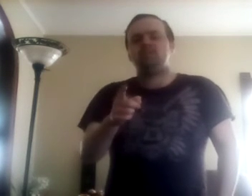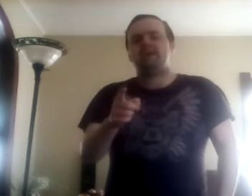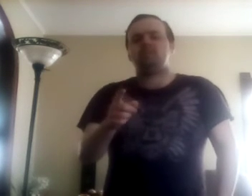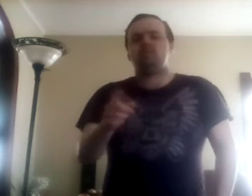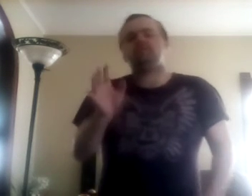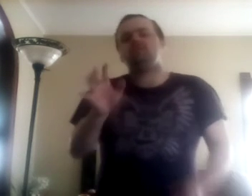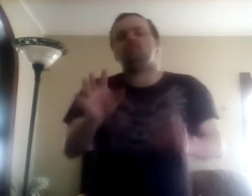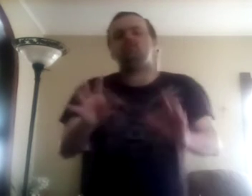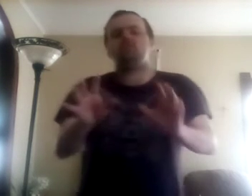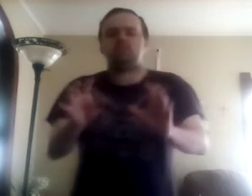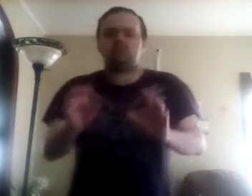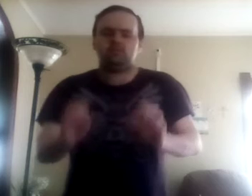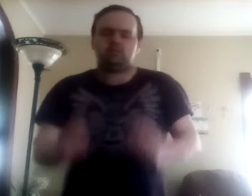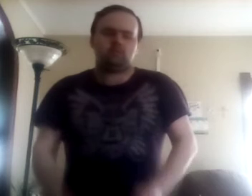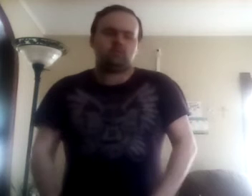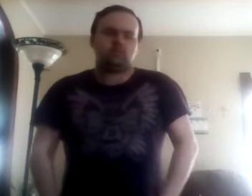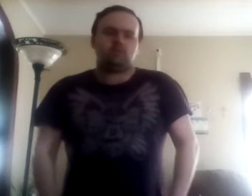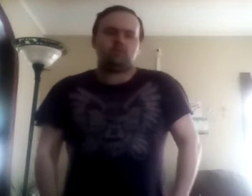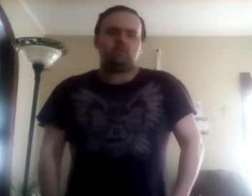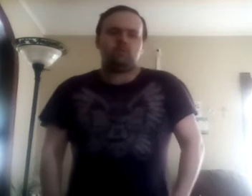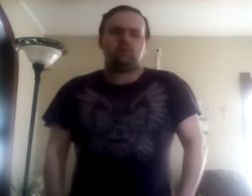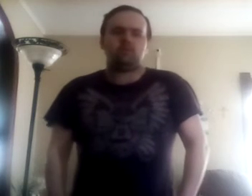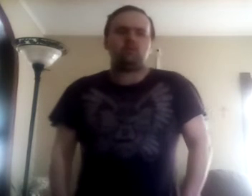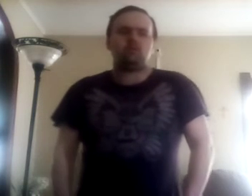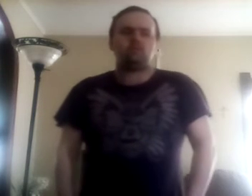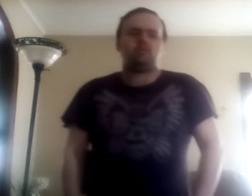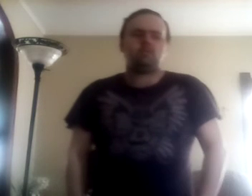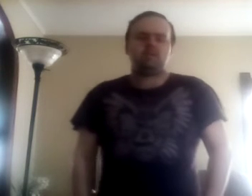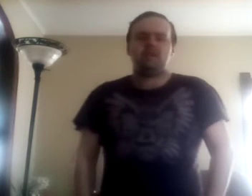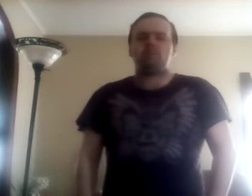got really good news. Good news, camping.